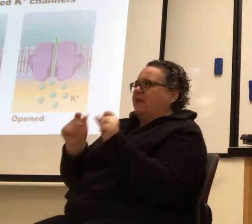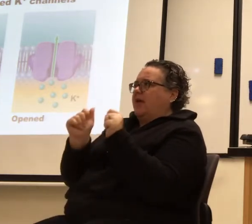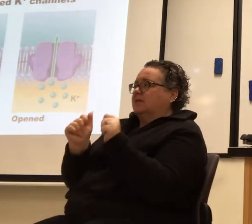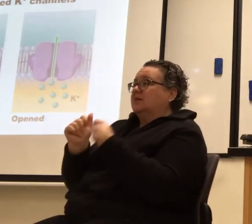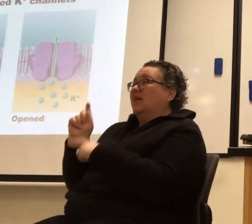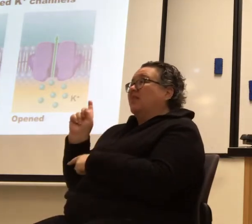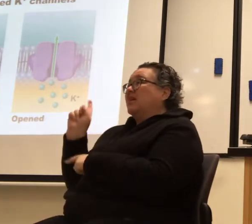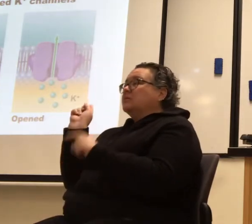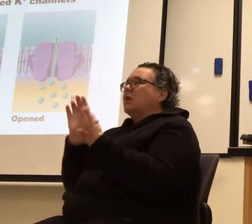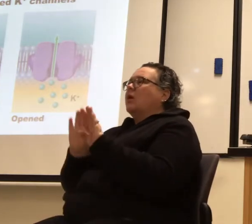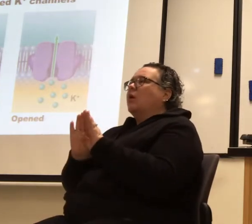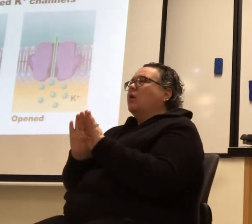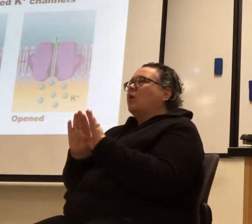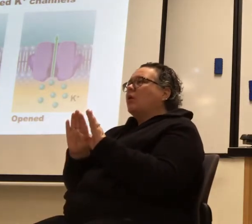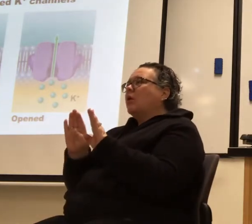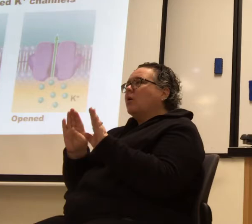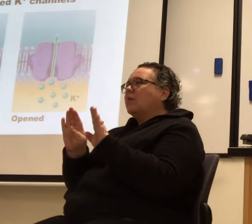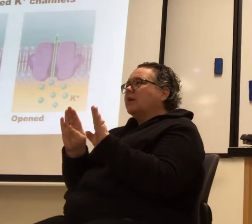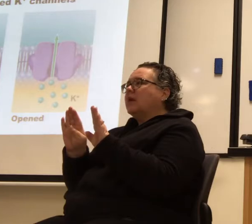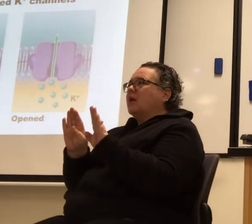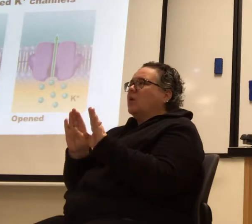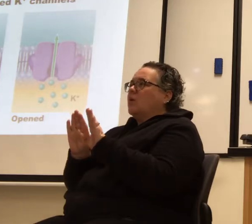All right, so V-gated.